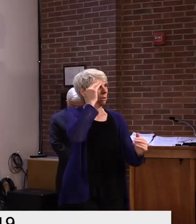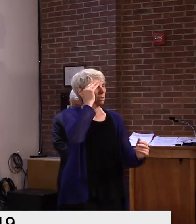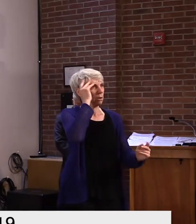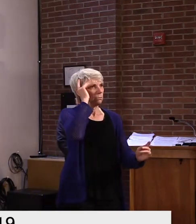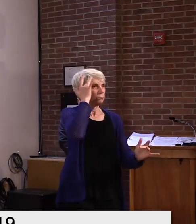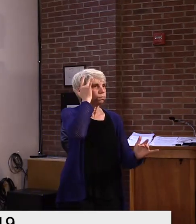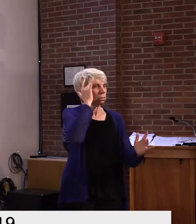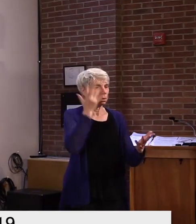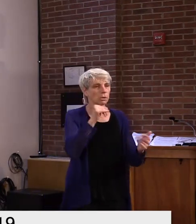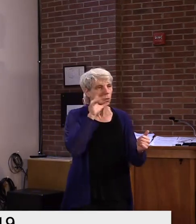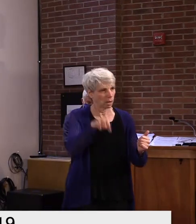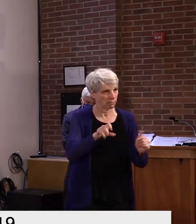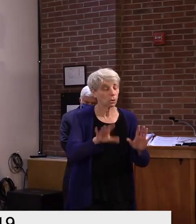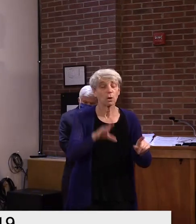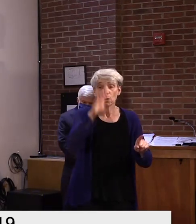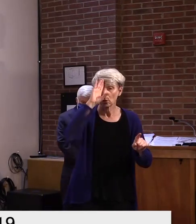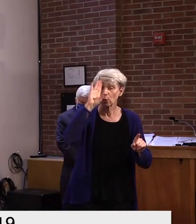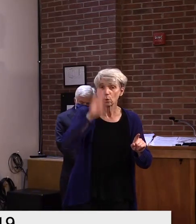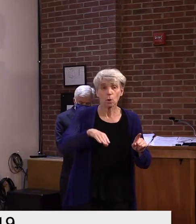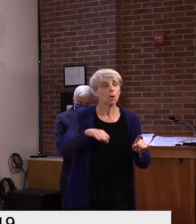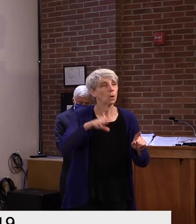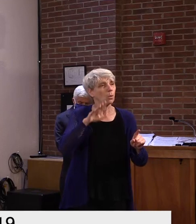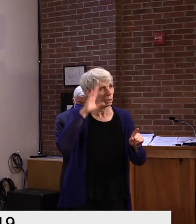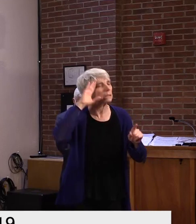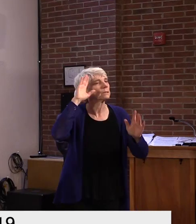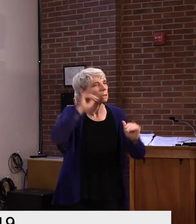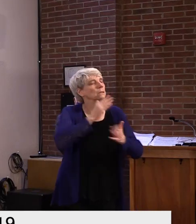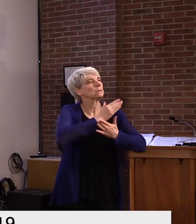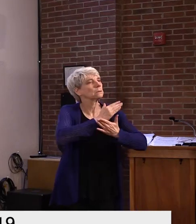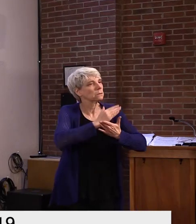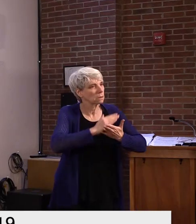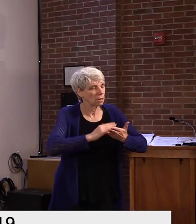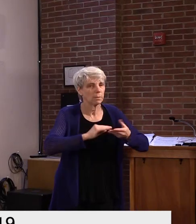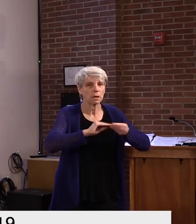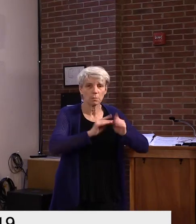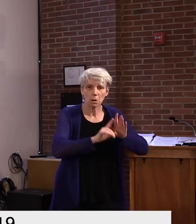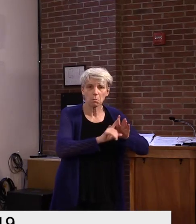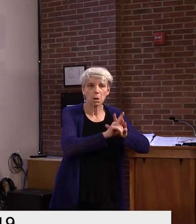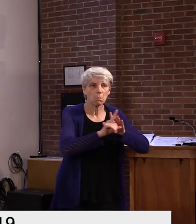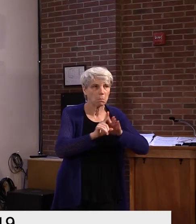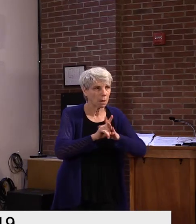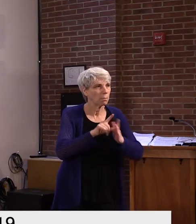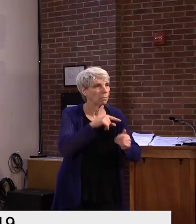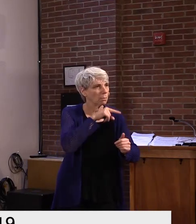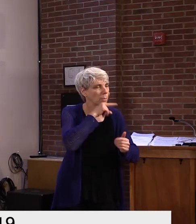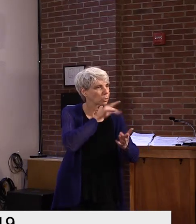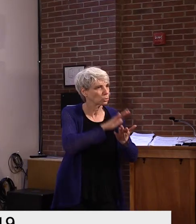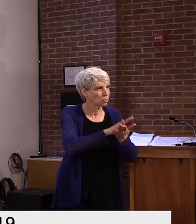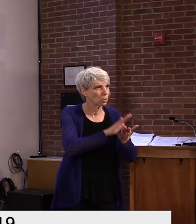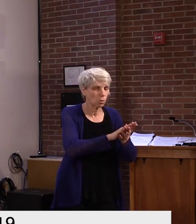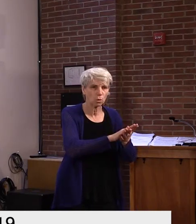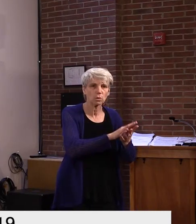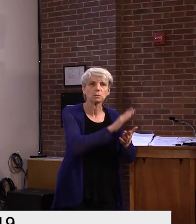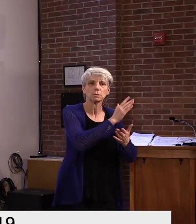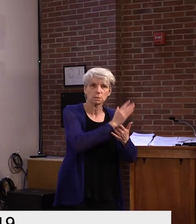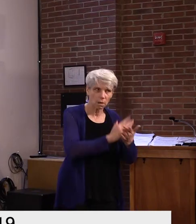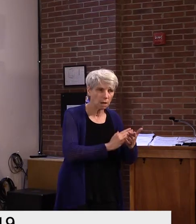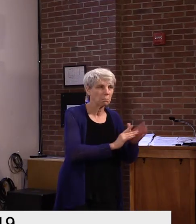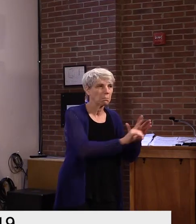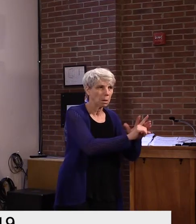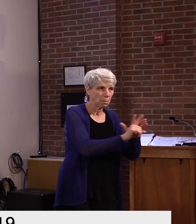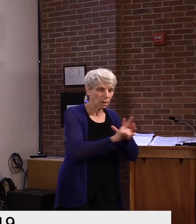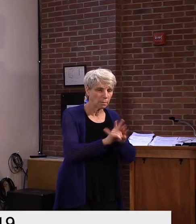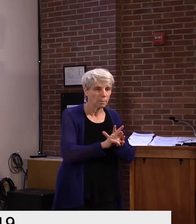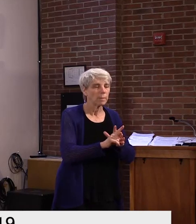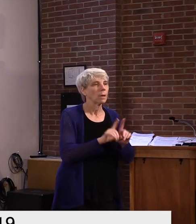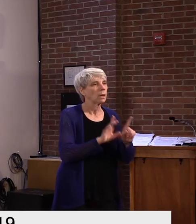experts expect, we will see new cases of COVID-19 in our schools, just as we continue to see sporadic cases